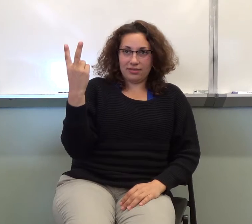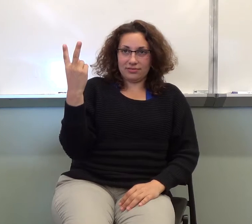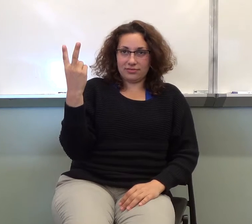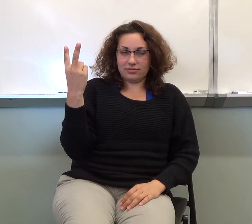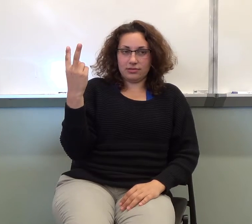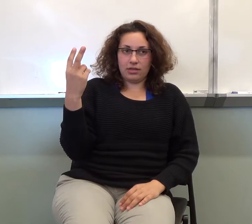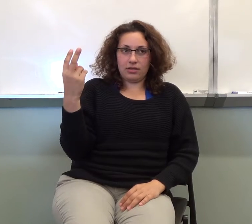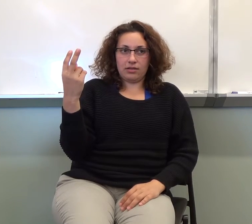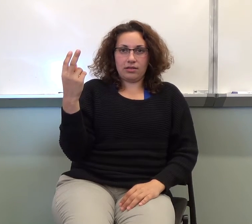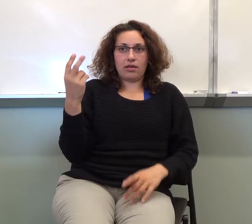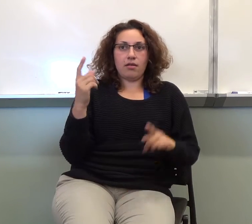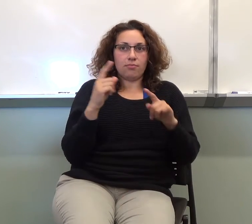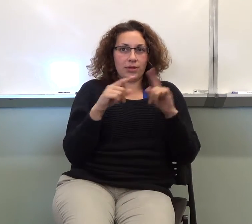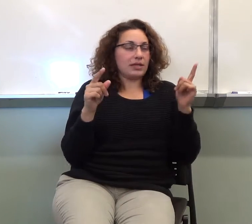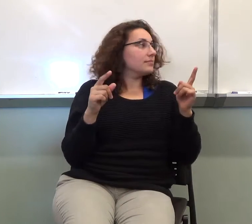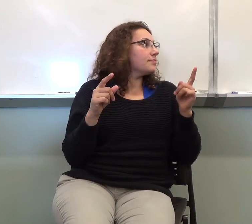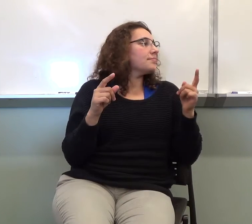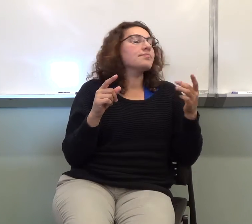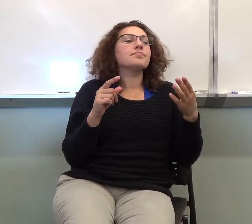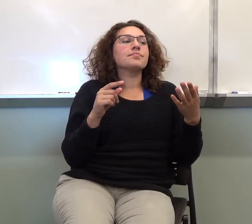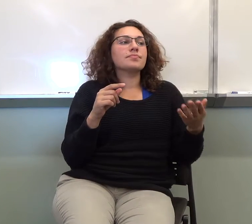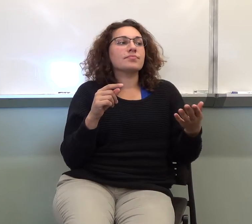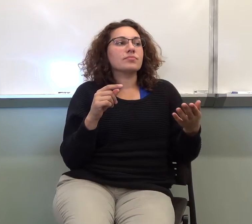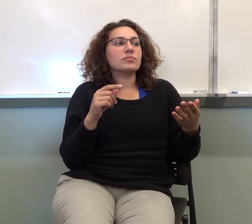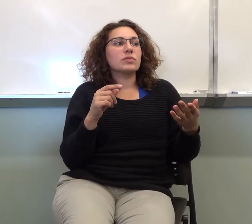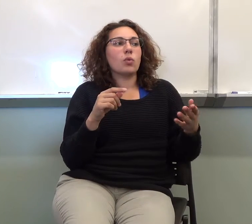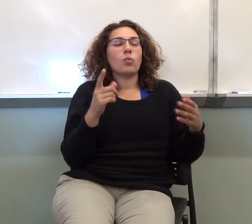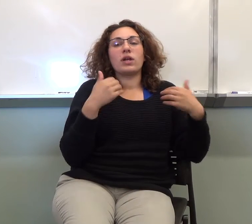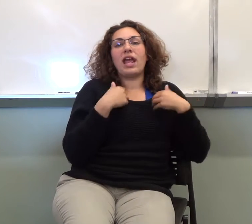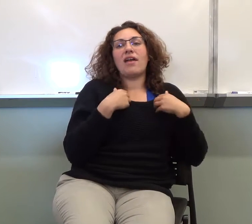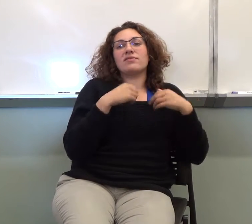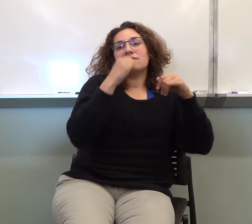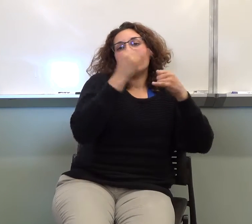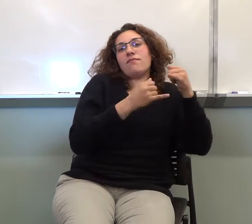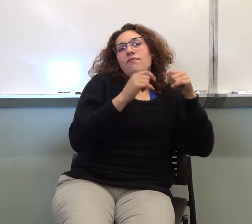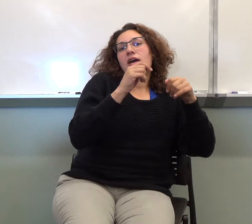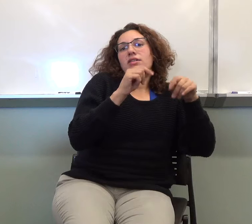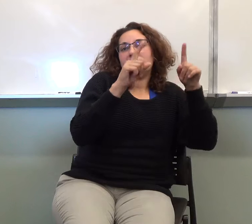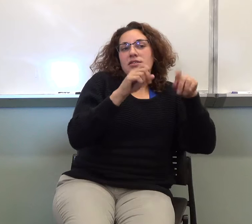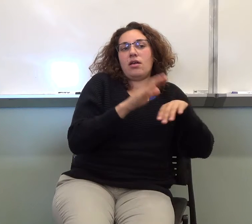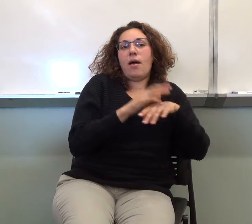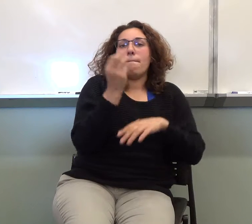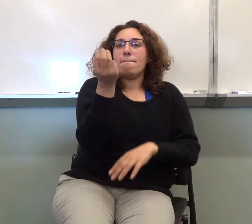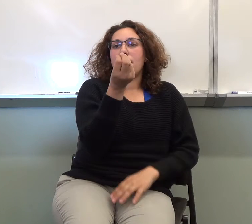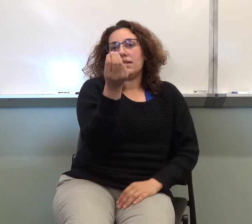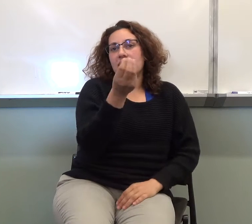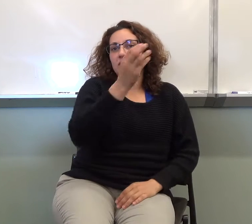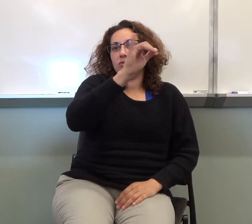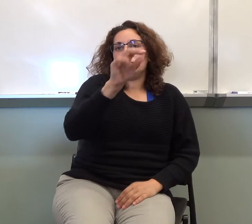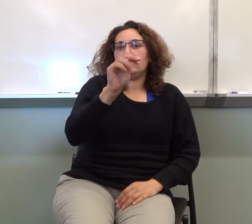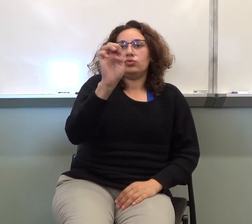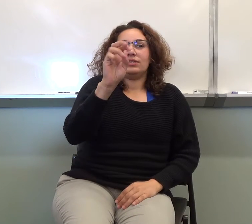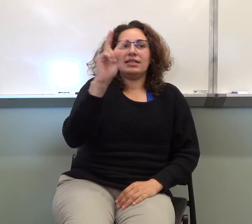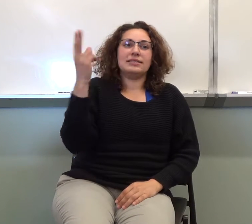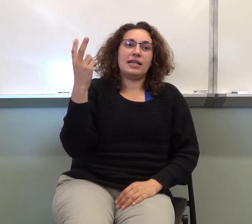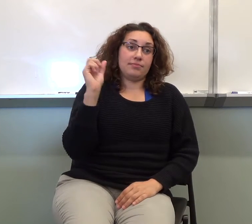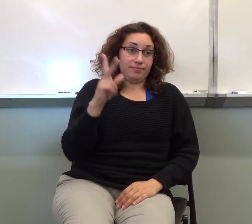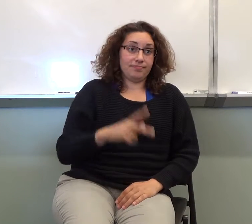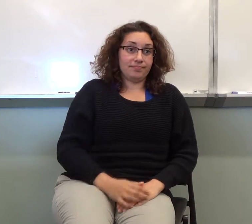to choose first. So we're gonna do them on Mondays. Monday, June 2nd will be our final. There's your answer. June 2nd? June 2nd.